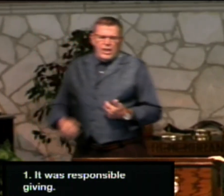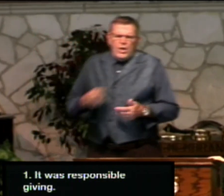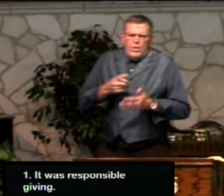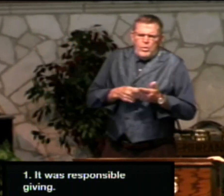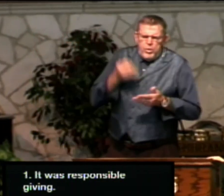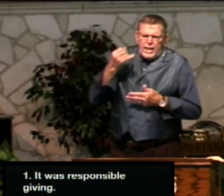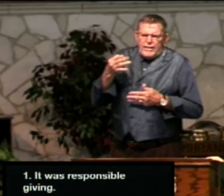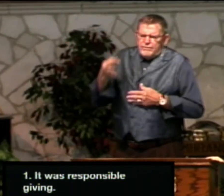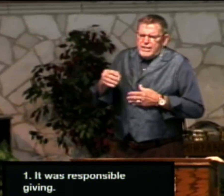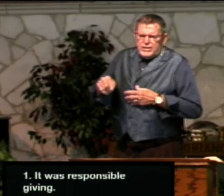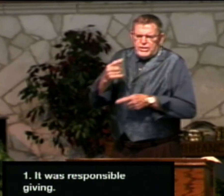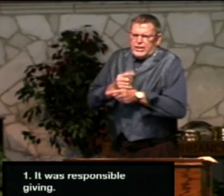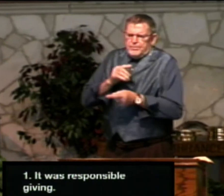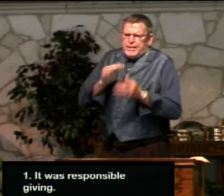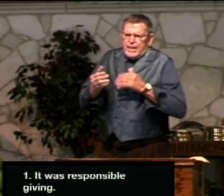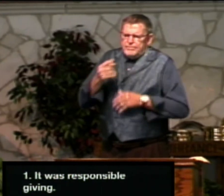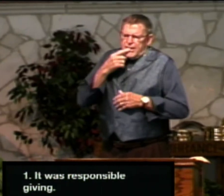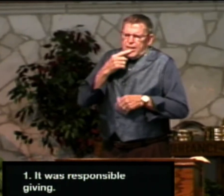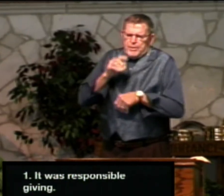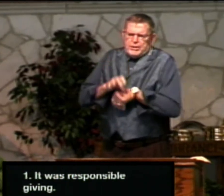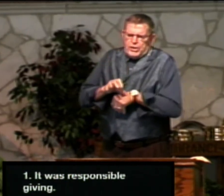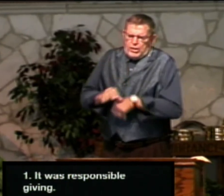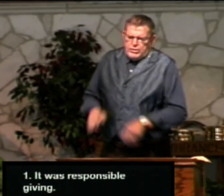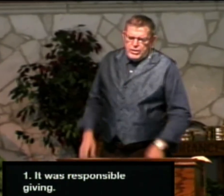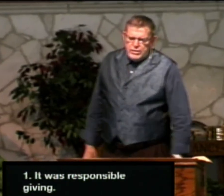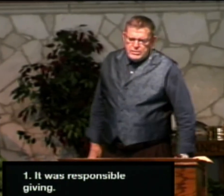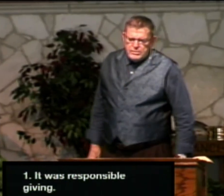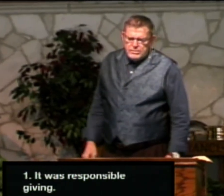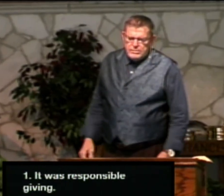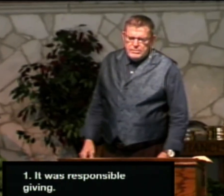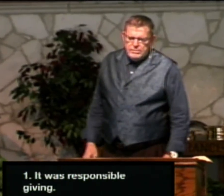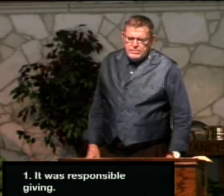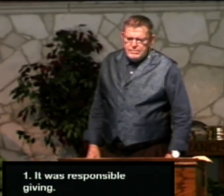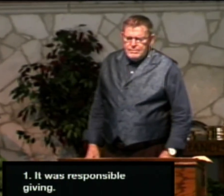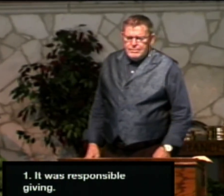Someone else, what if this just becomes a hearing church?